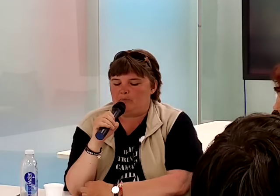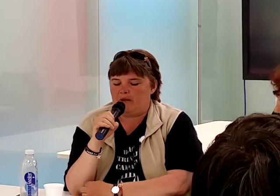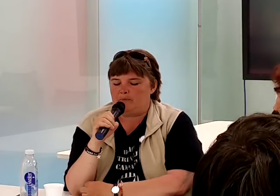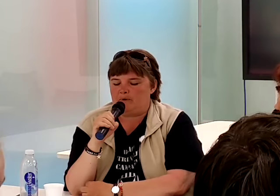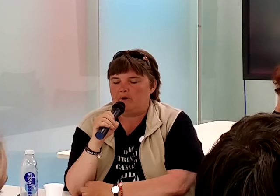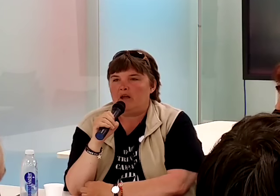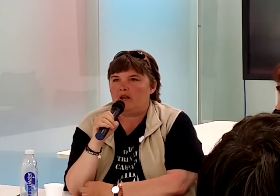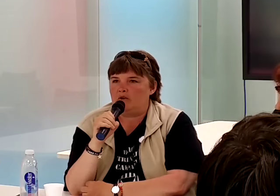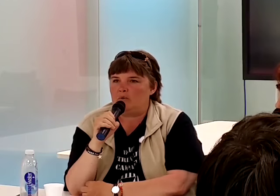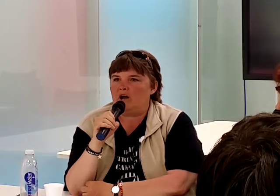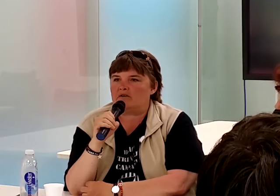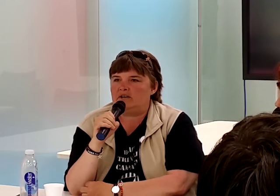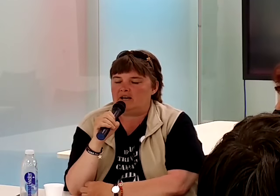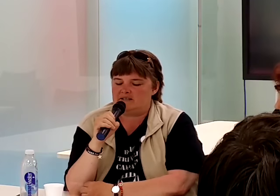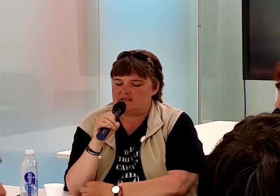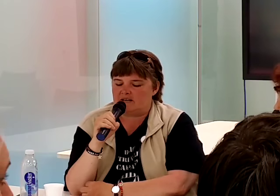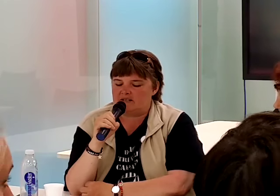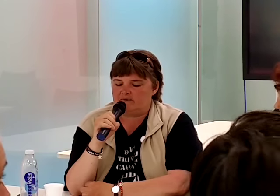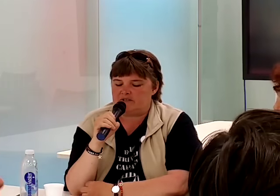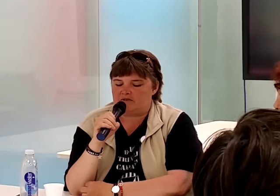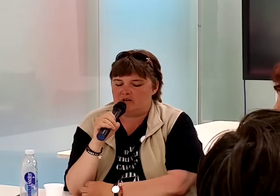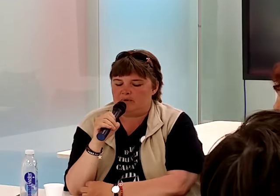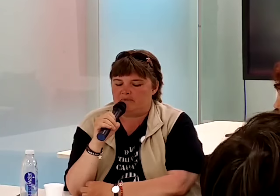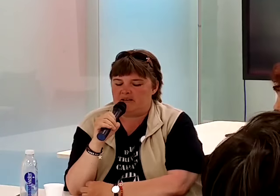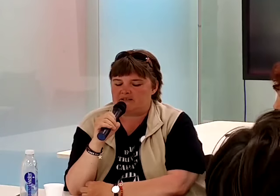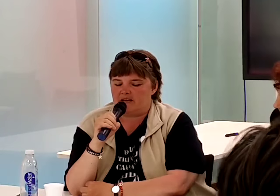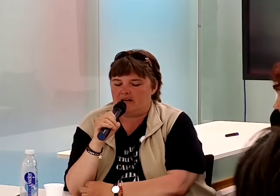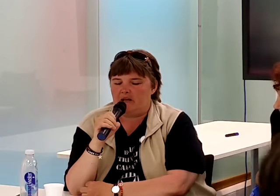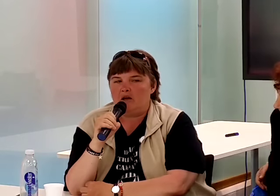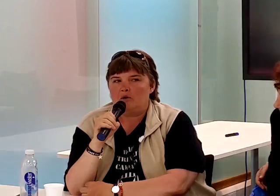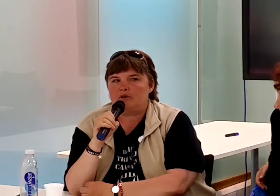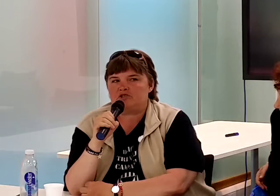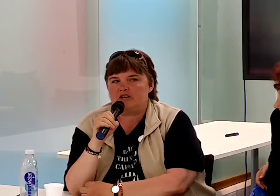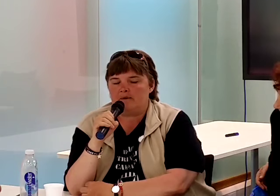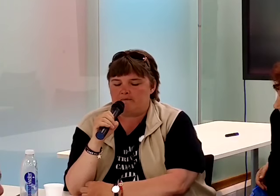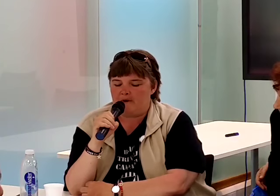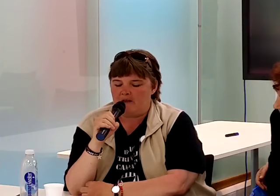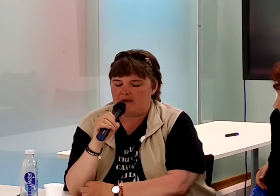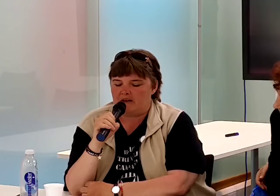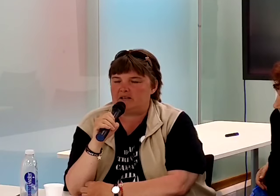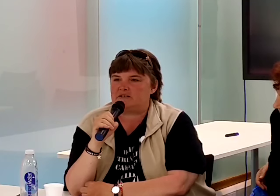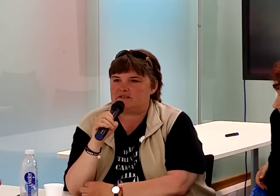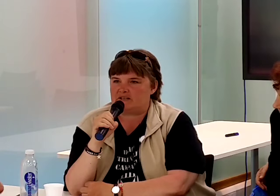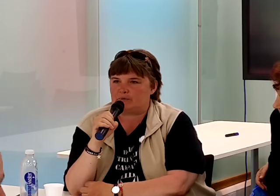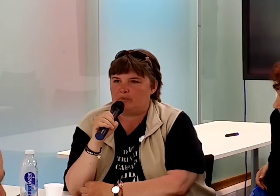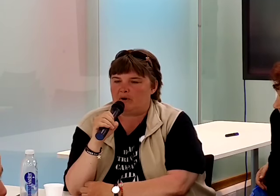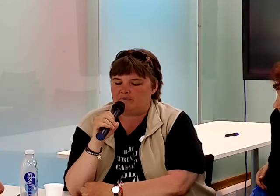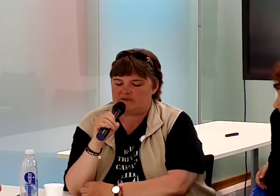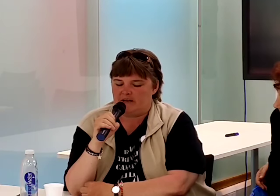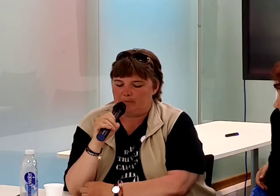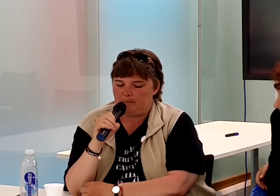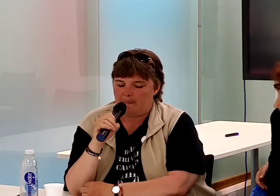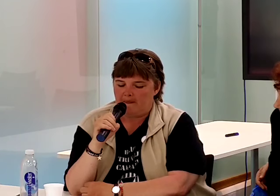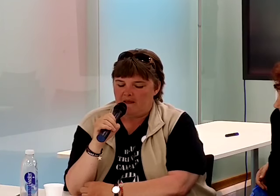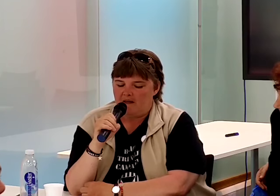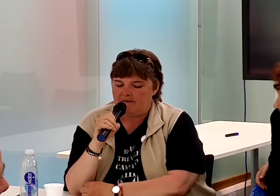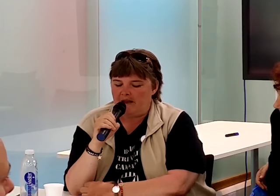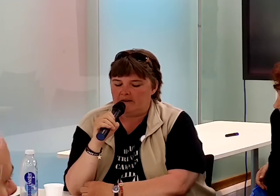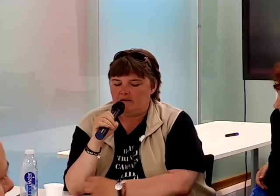deaf and disabled people in the work-related activity group of ESA, pushing them further into desperate